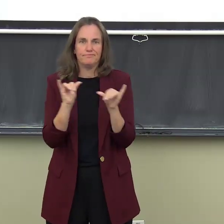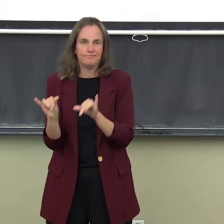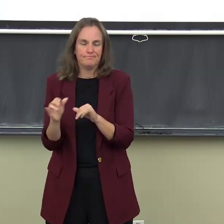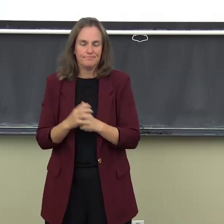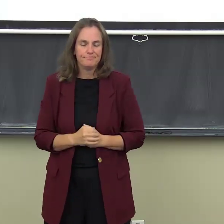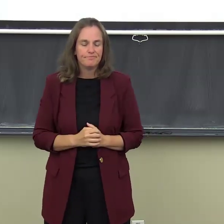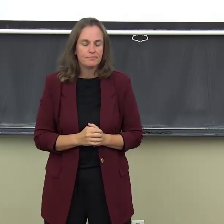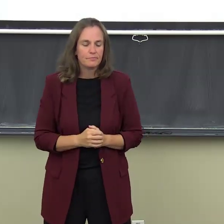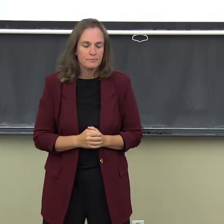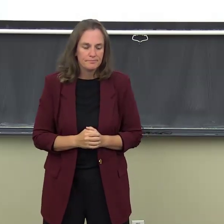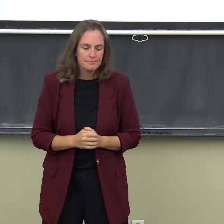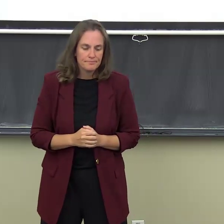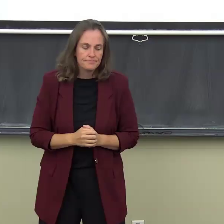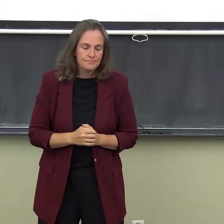doing.